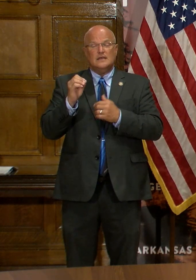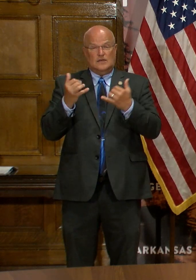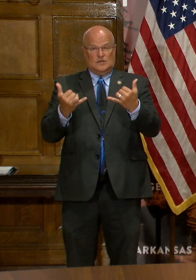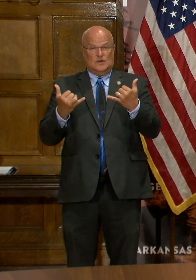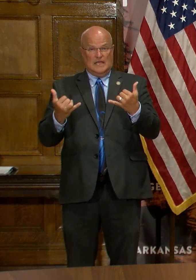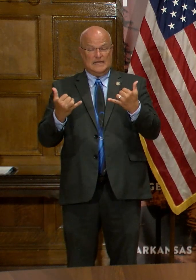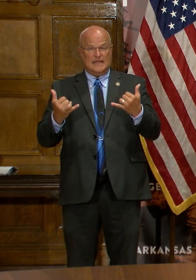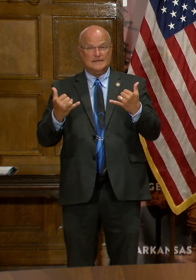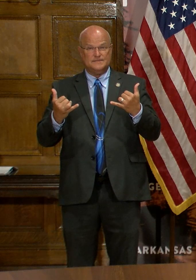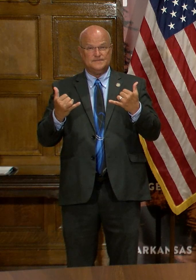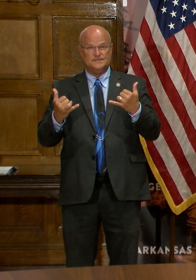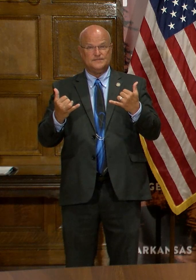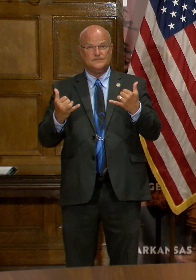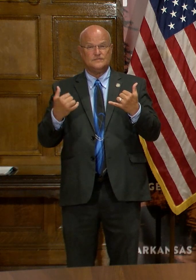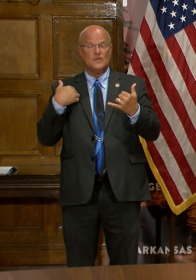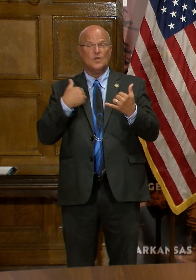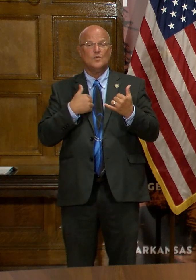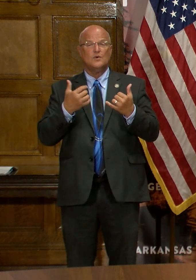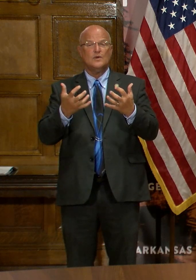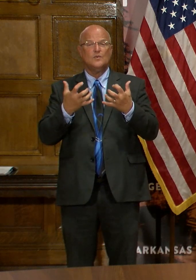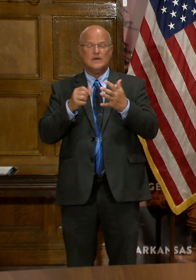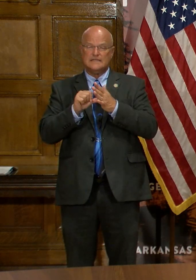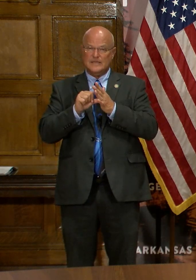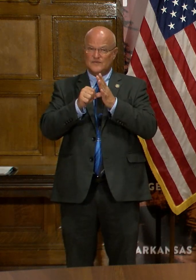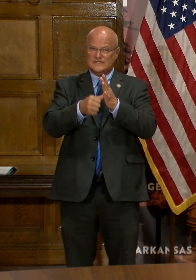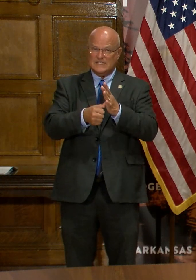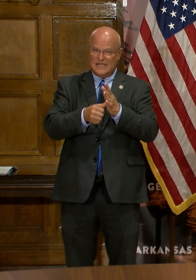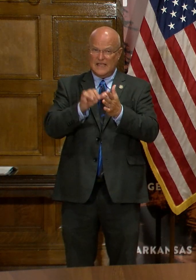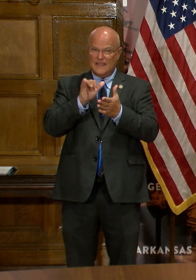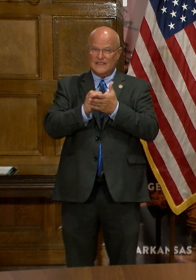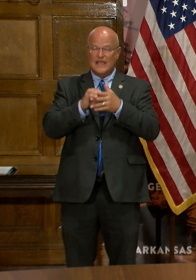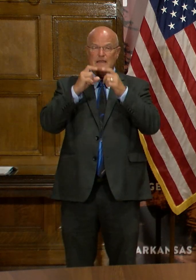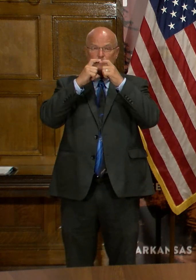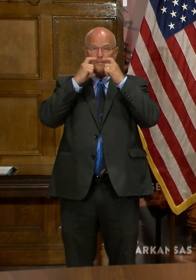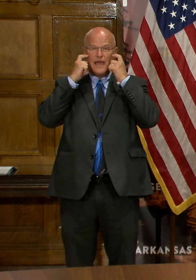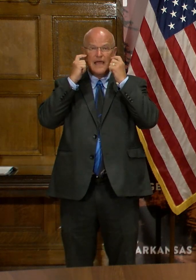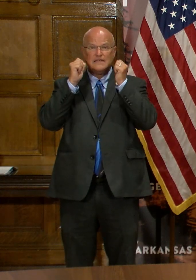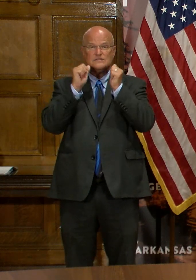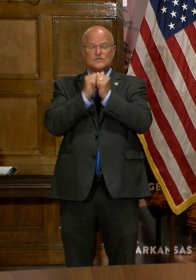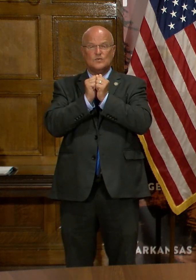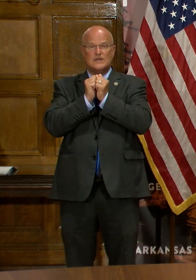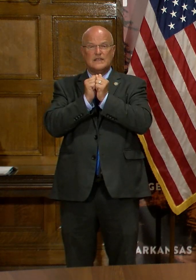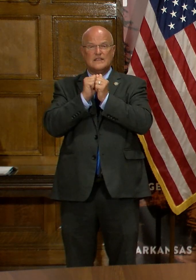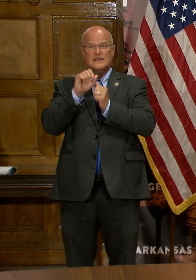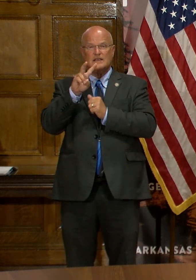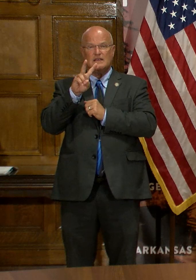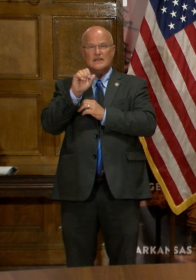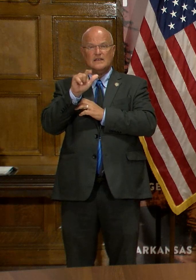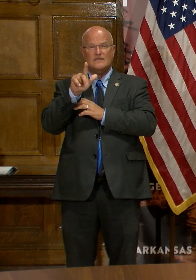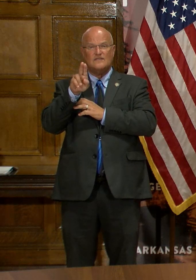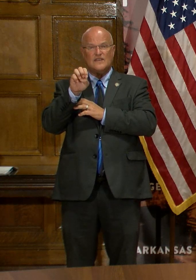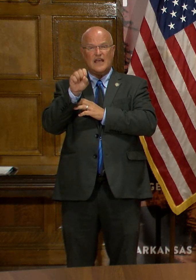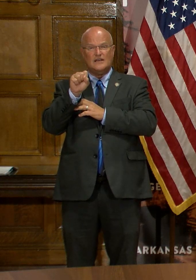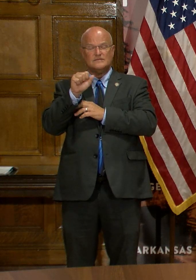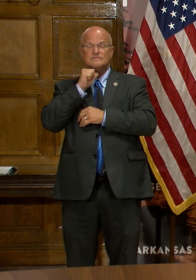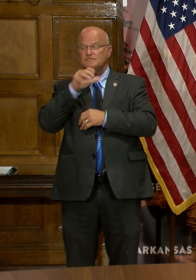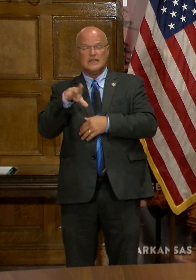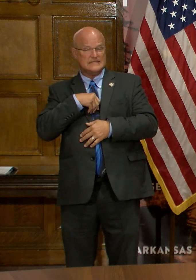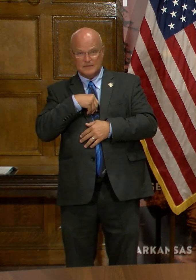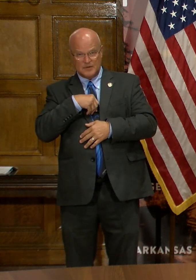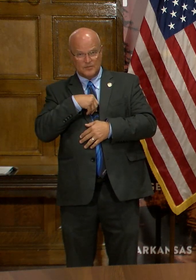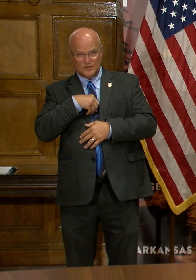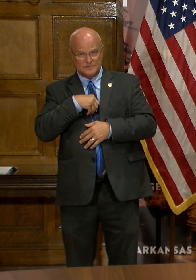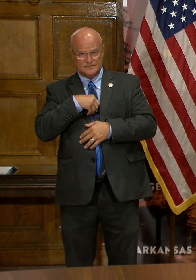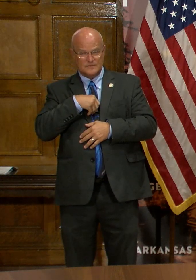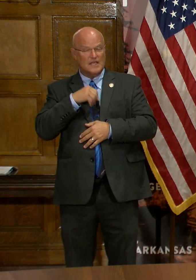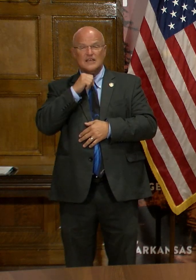Right now, we want to emphasize that masks with valves are not acceptable.